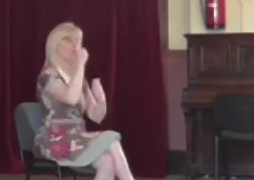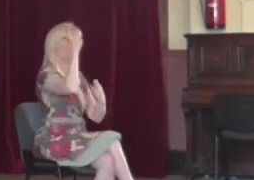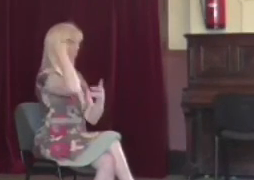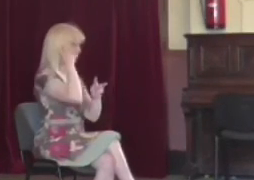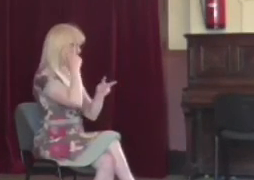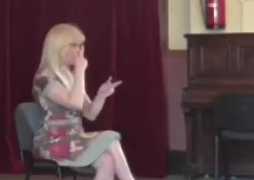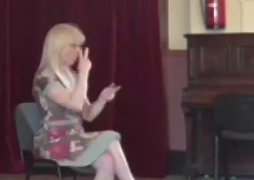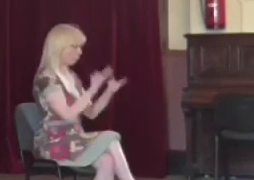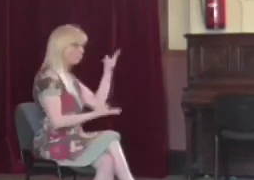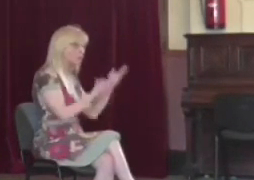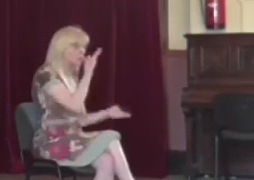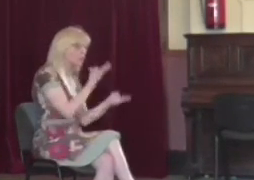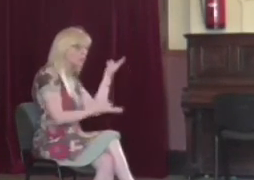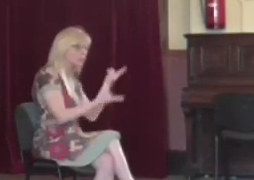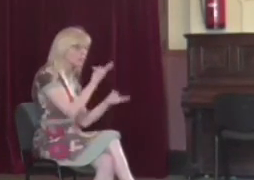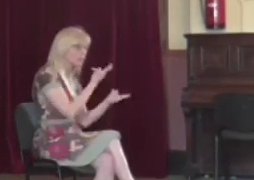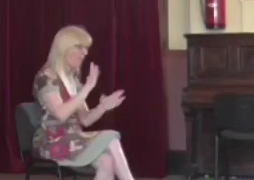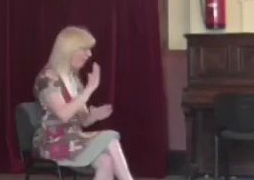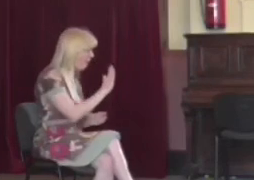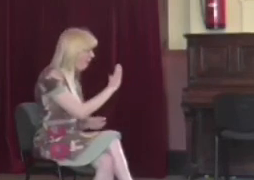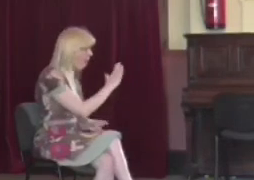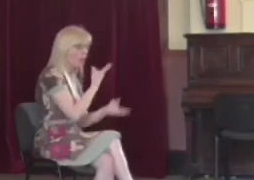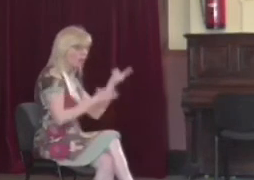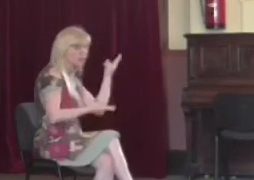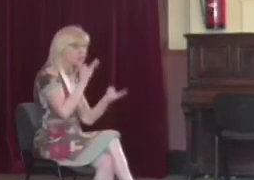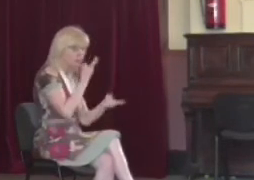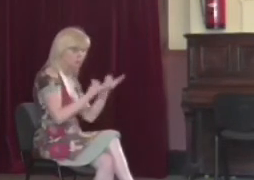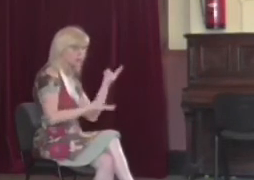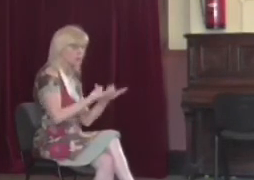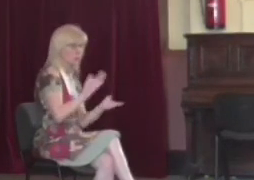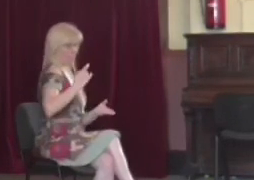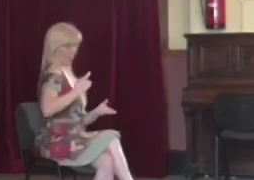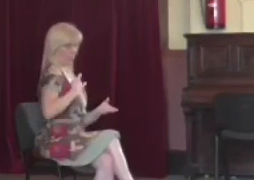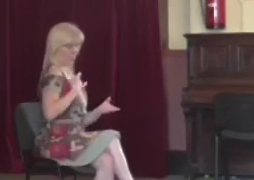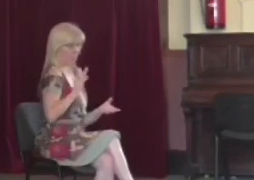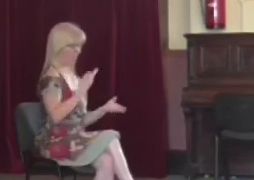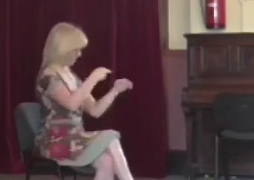Is it persecution? I don't want people making fun of me.